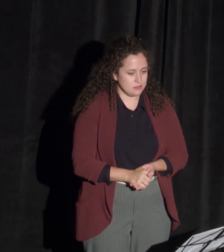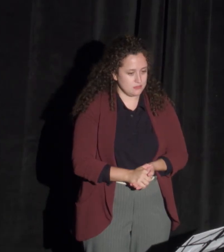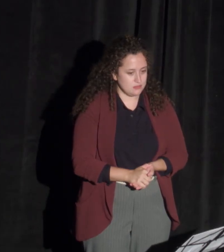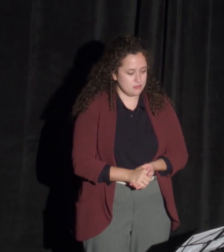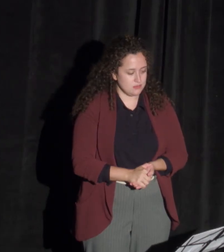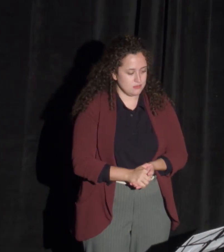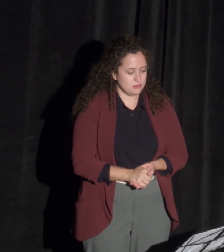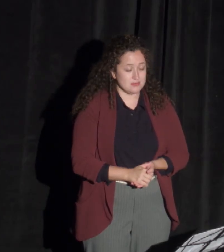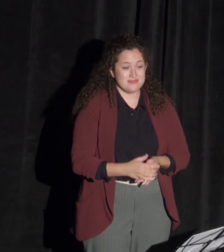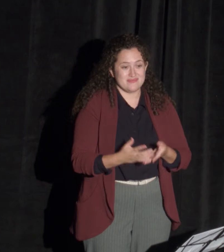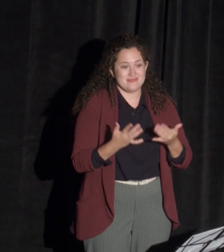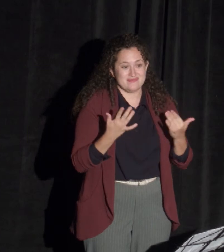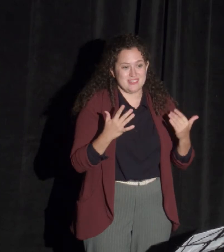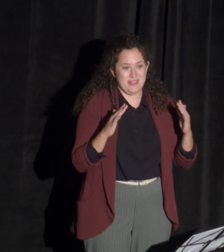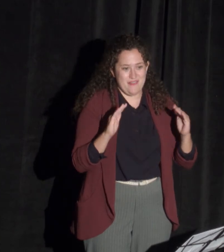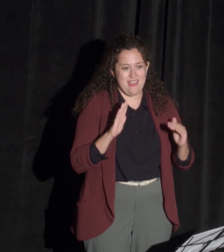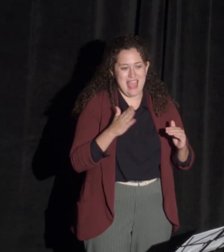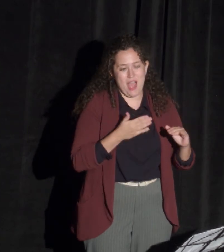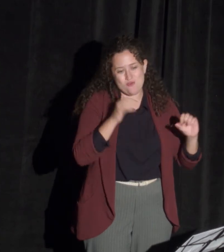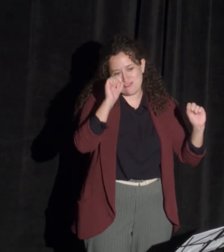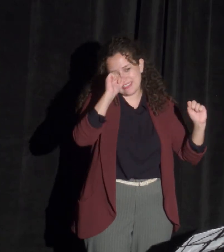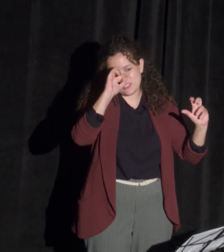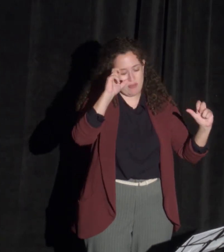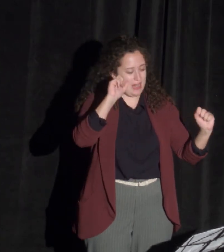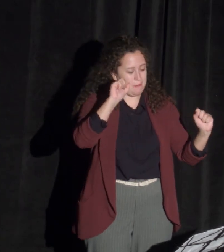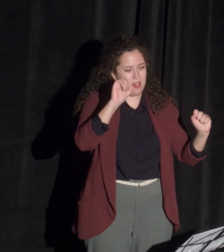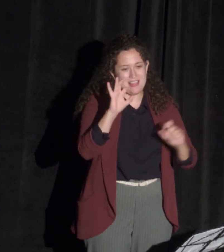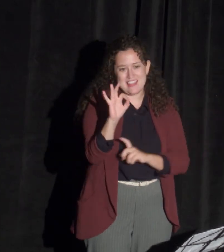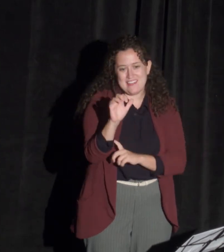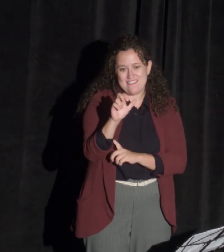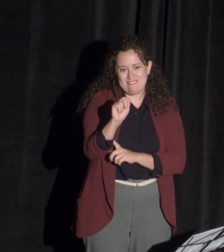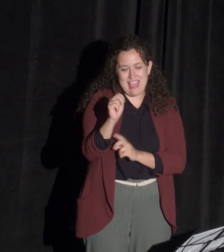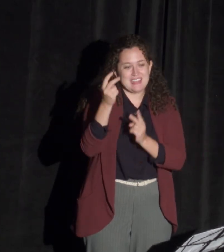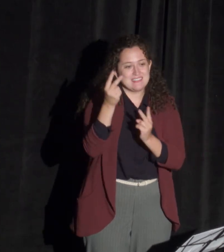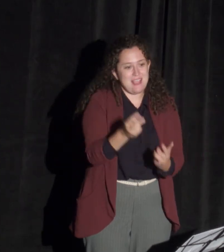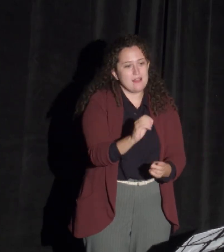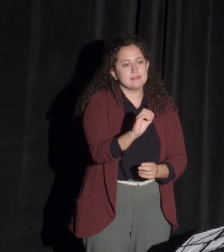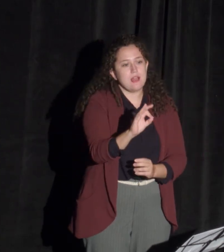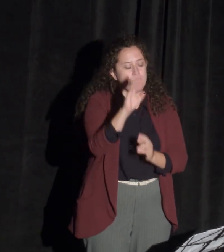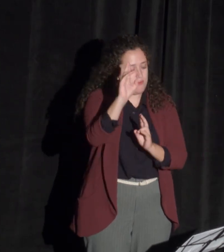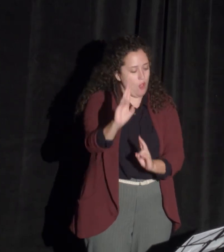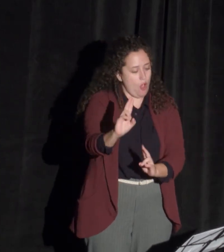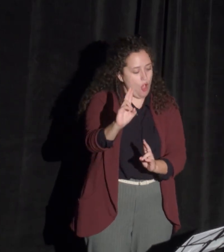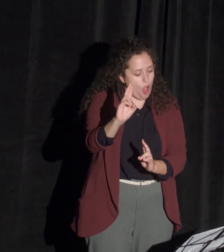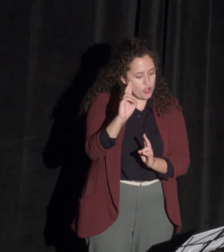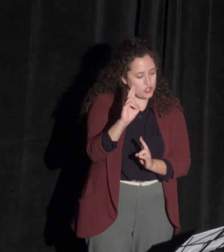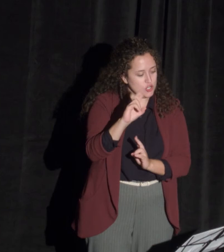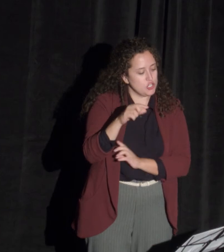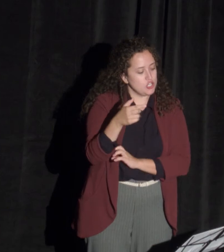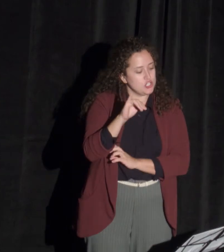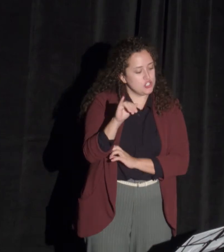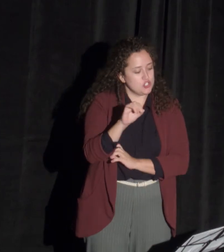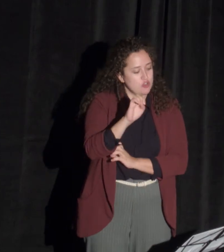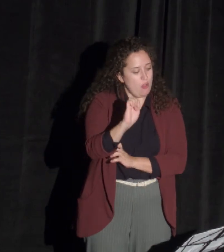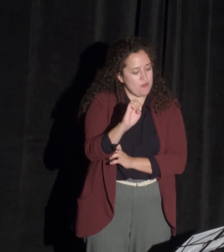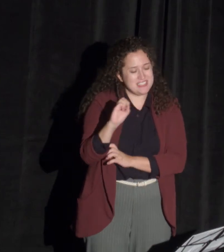And now, our incredible fan guests of honor, Joe Sicleri and Edie Stern, will present the